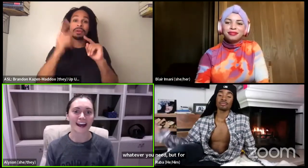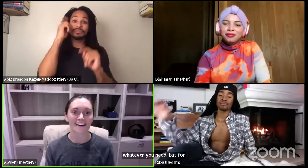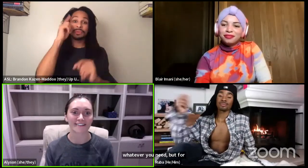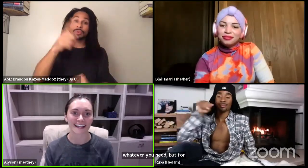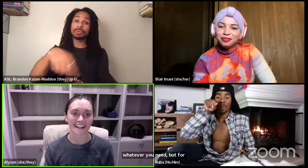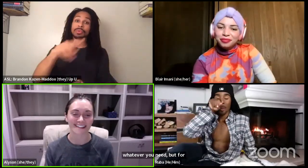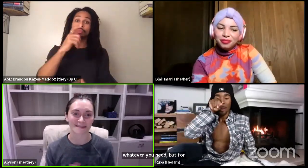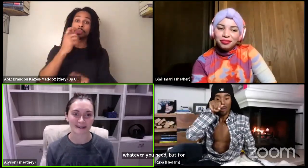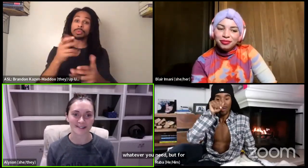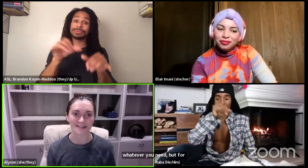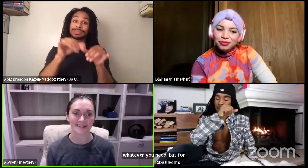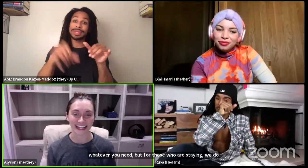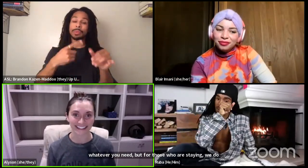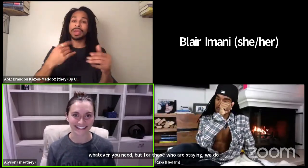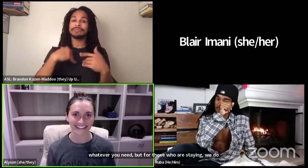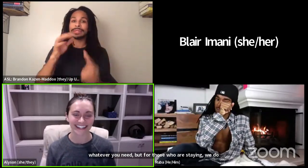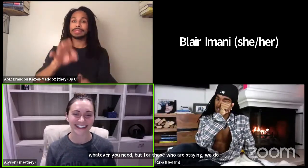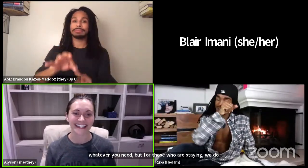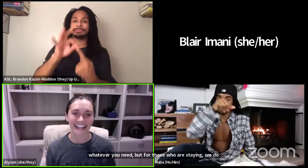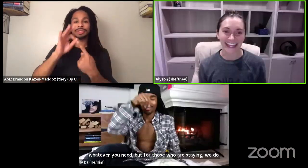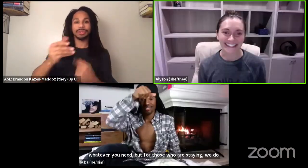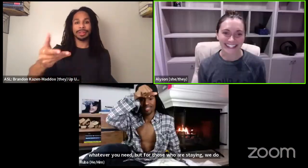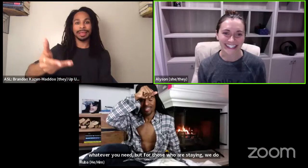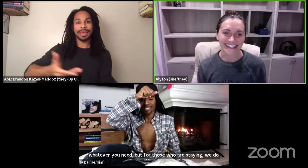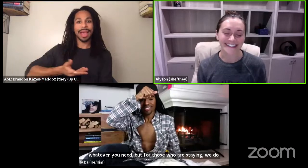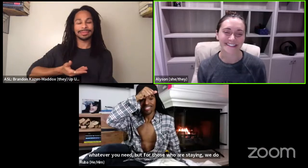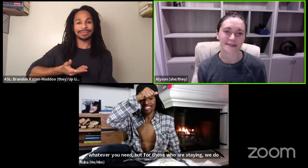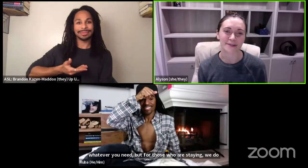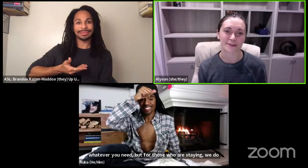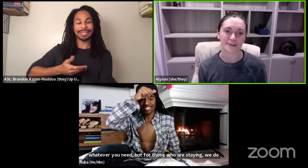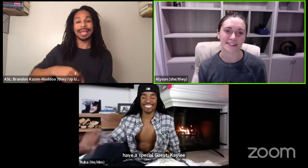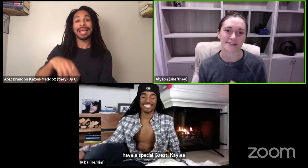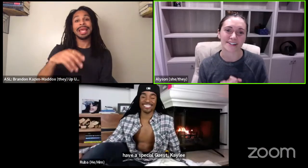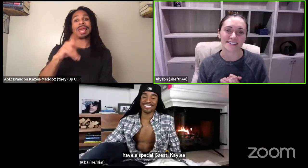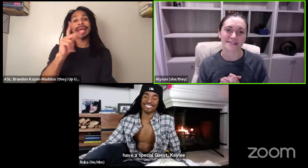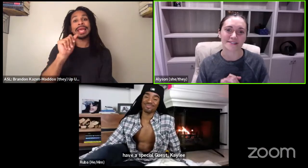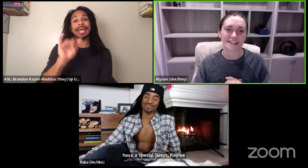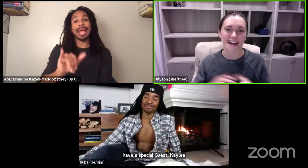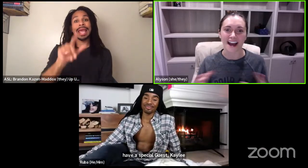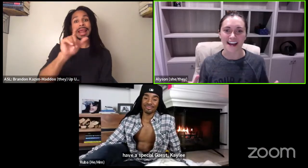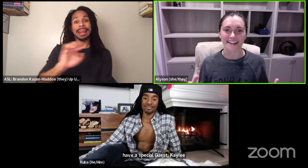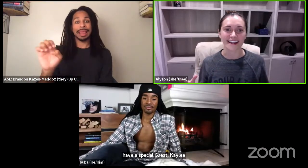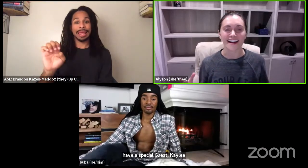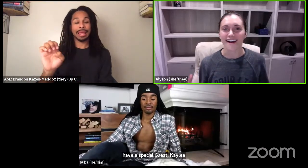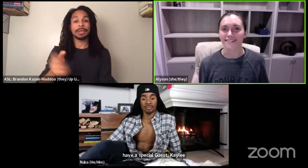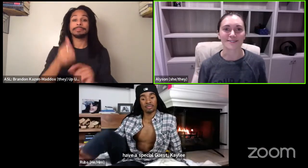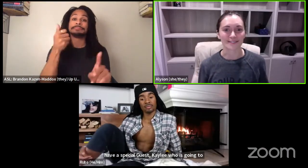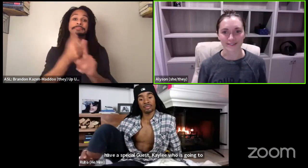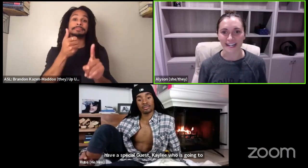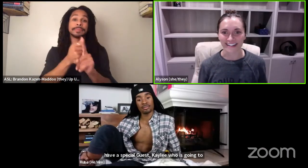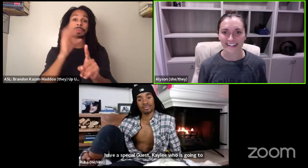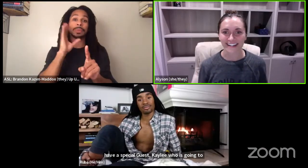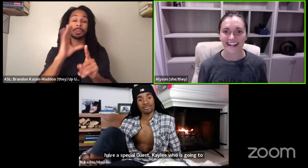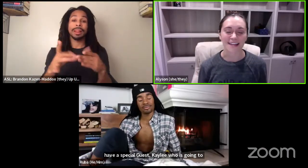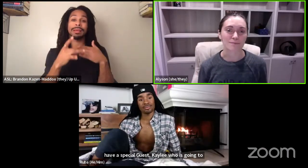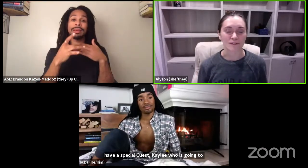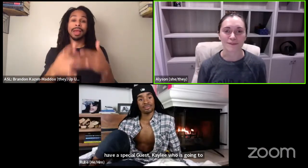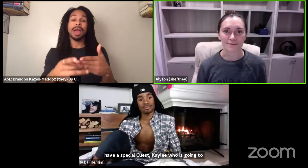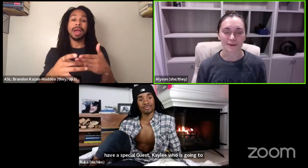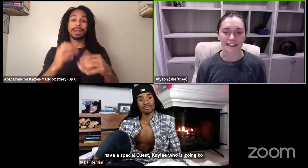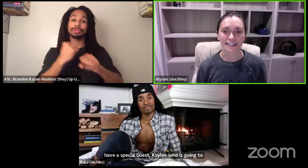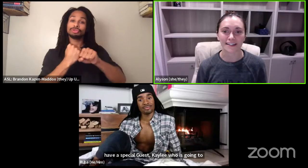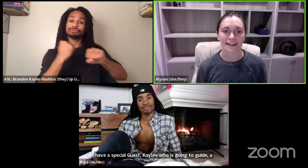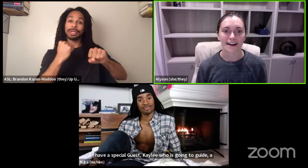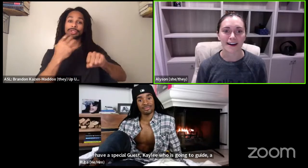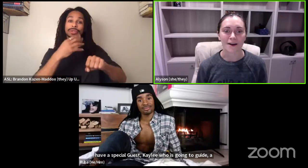do have a special guest, Kaylee, who is going to guide a little stretch and